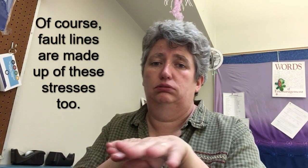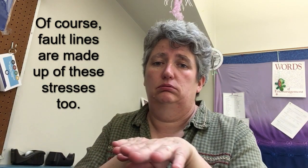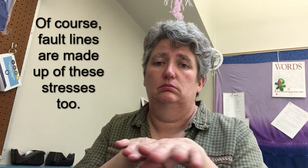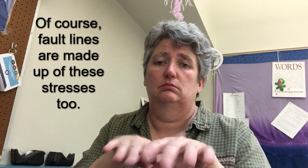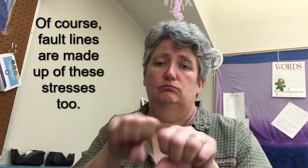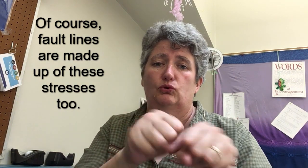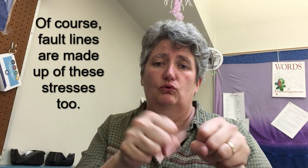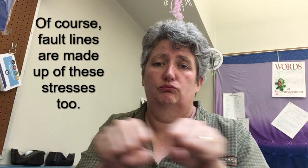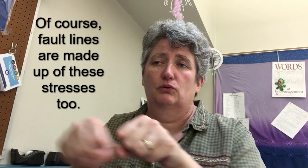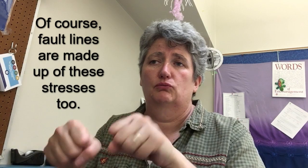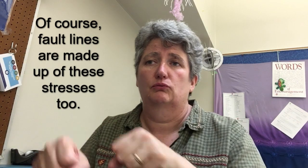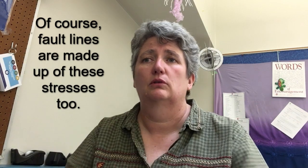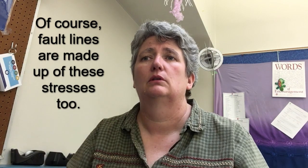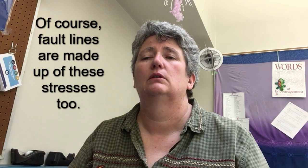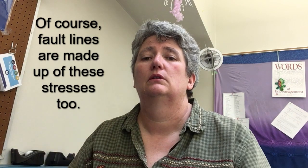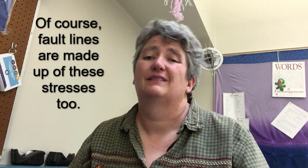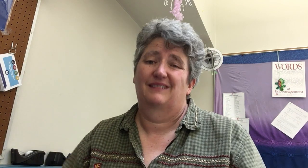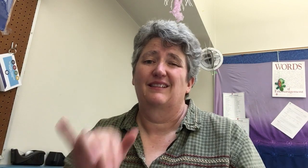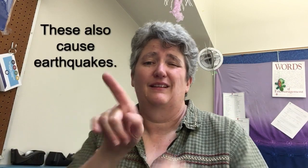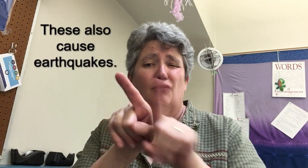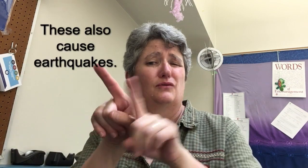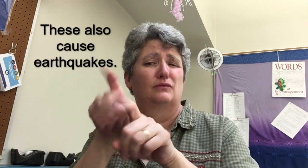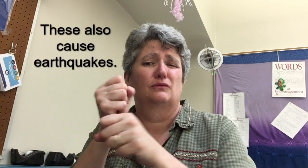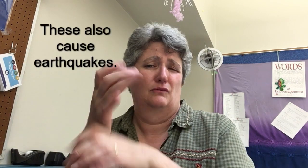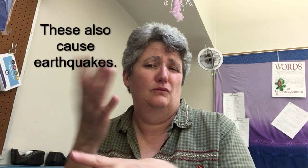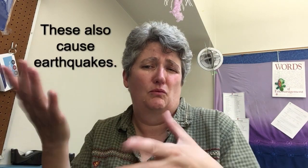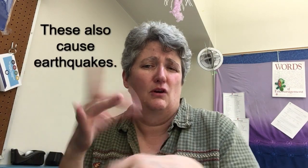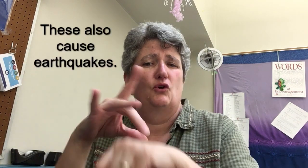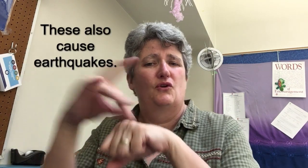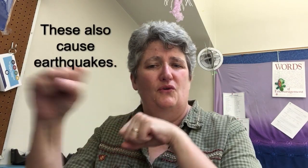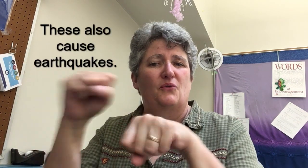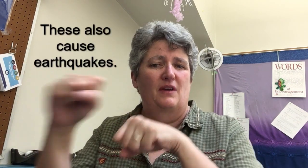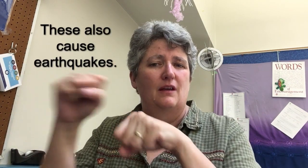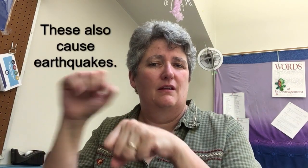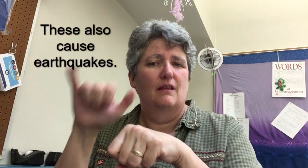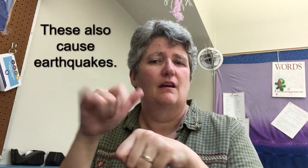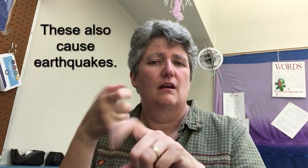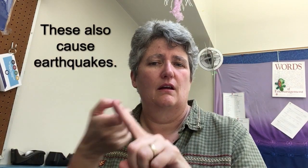are butting up against each other, moving. Well, that's what causes earthquakes,